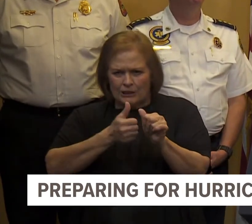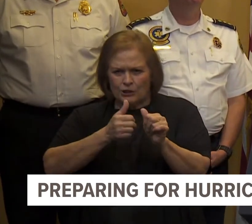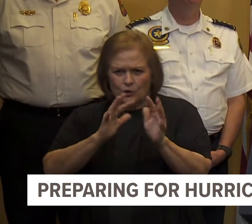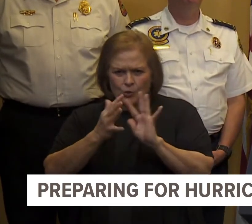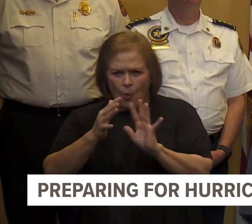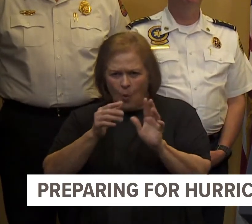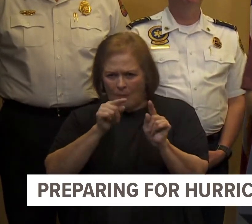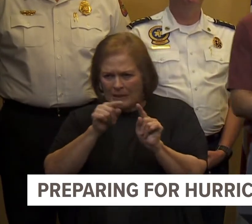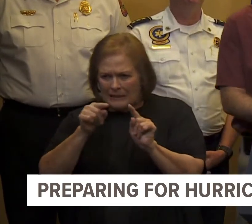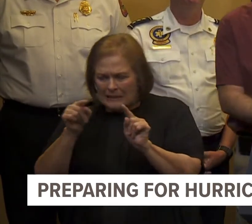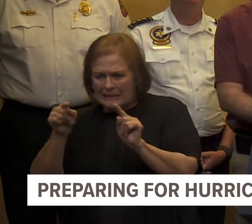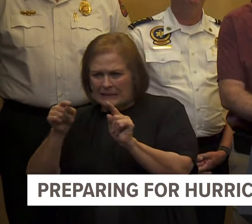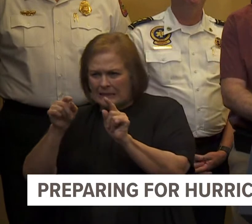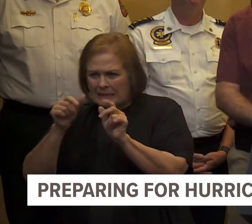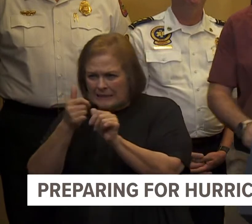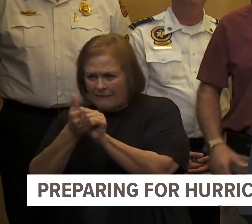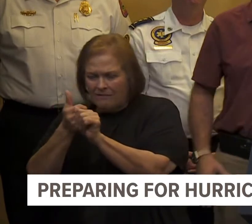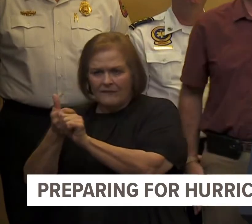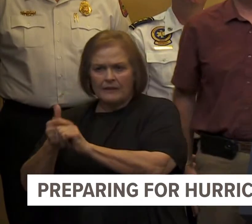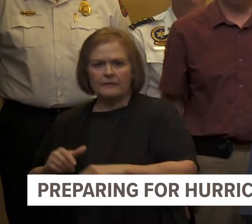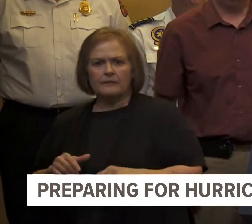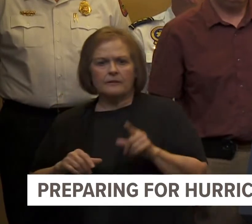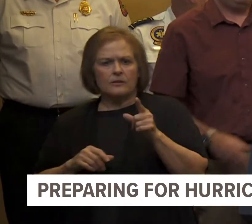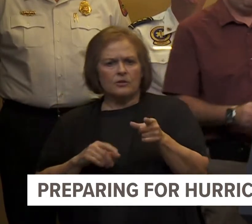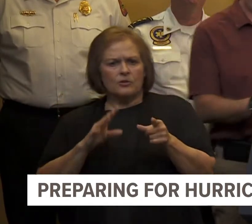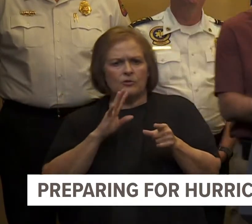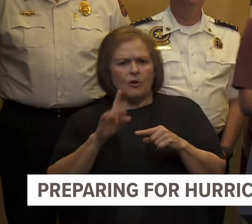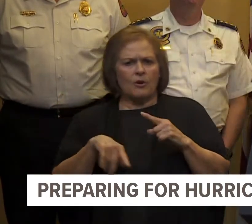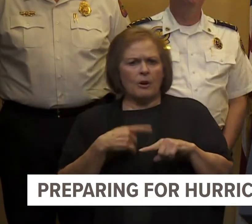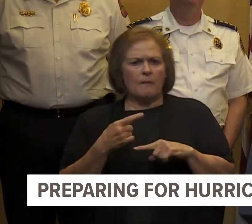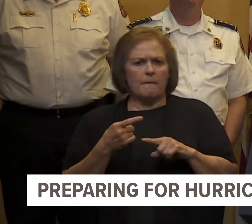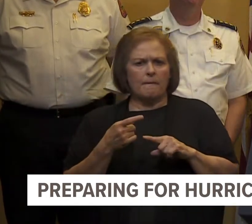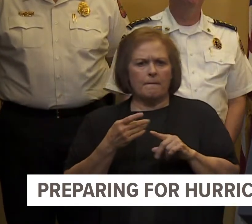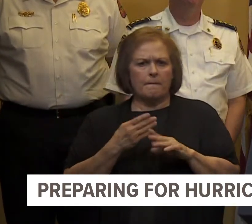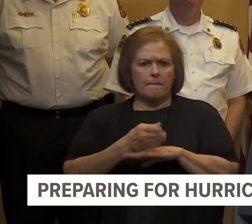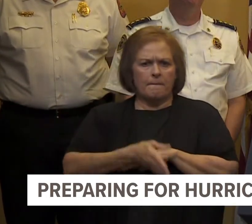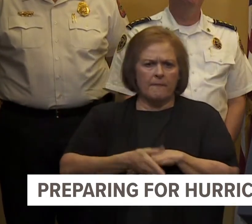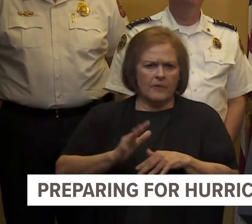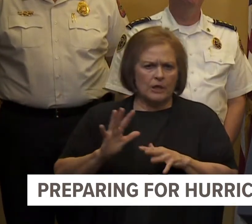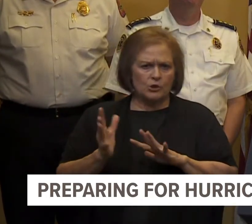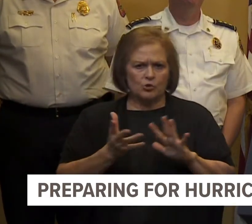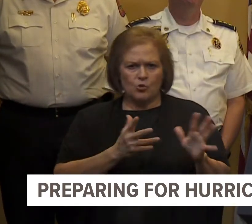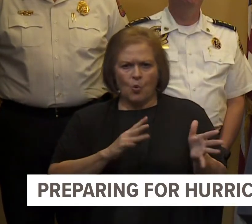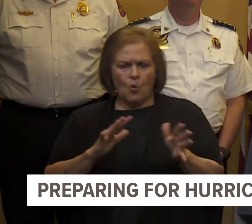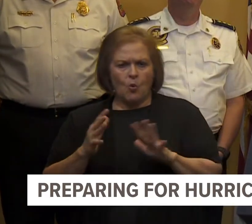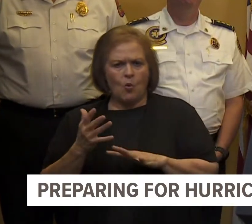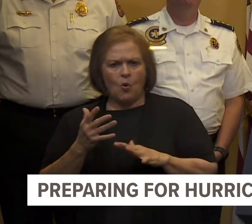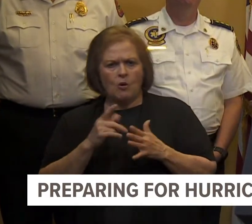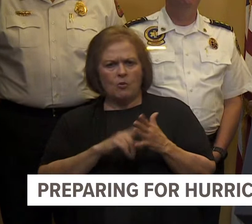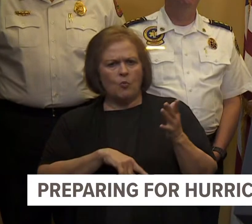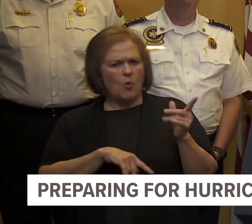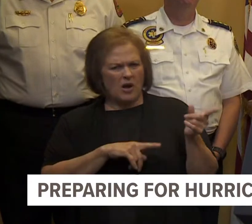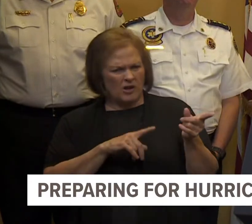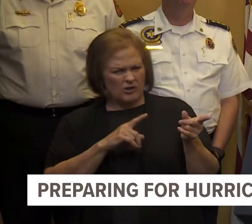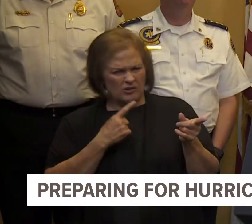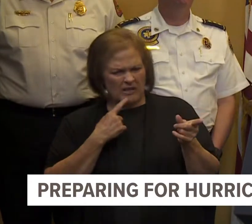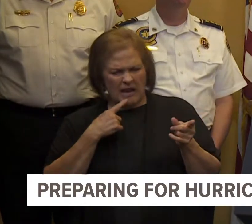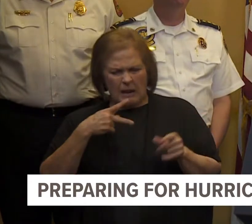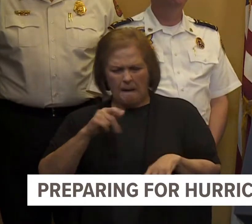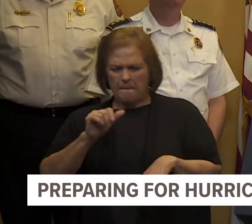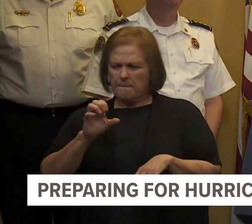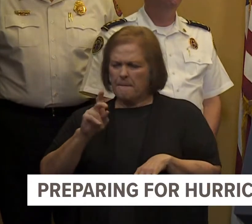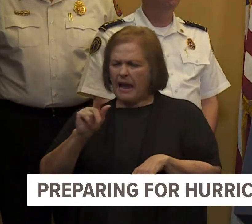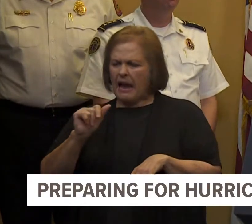merit. You mentioned a post-storm package and the focus on post-storm planning. Can you walk us through what that post-storm package is?